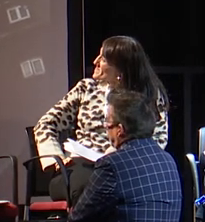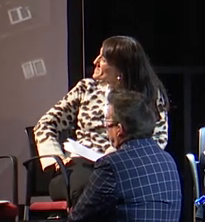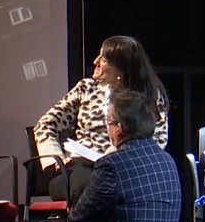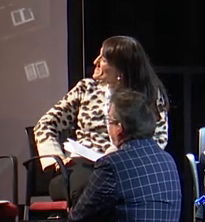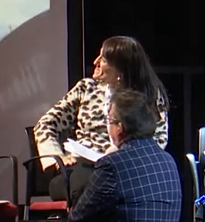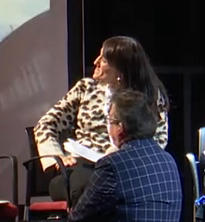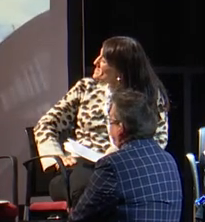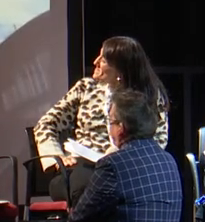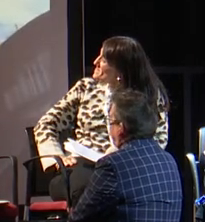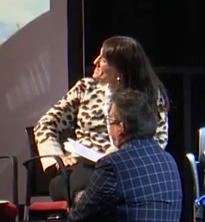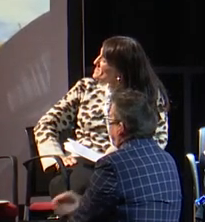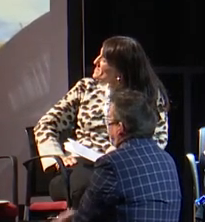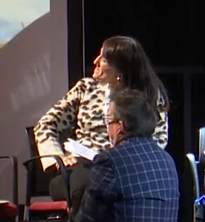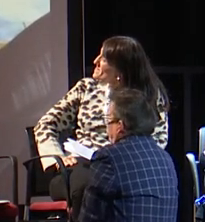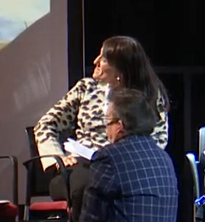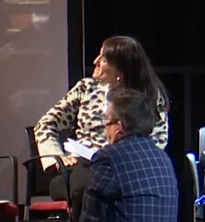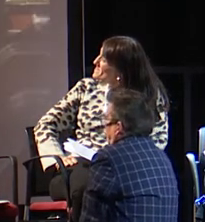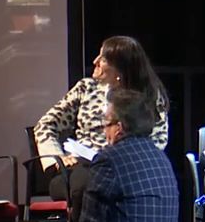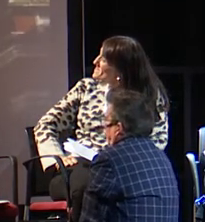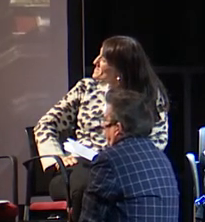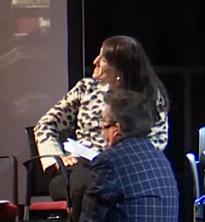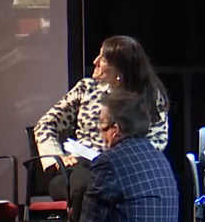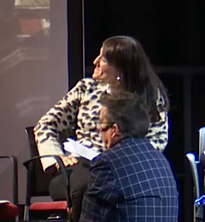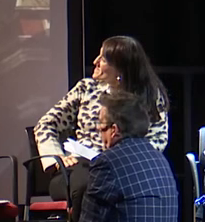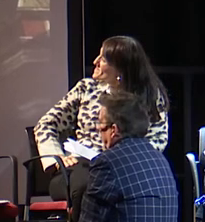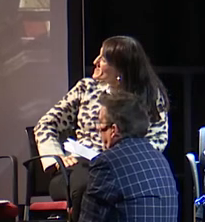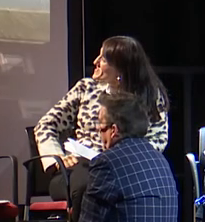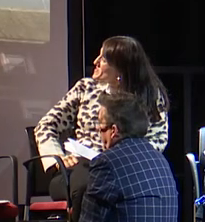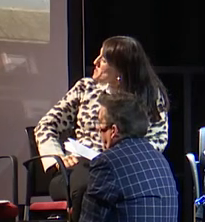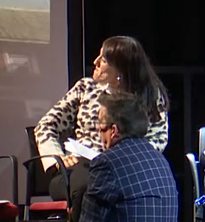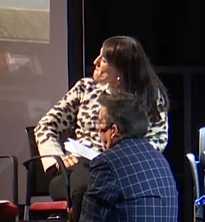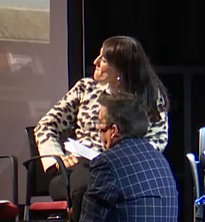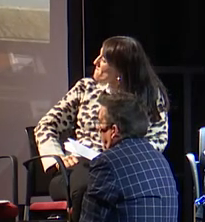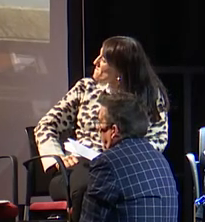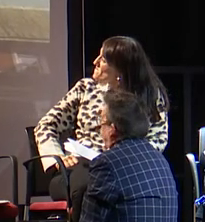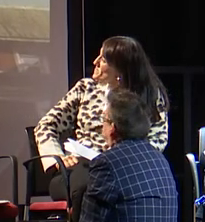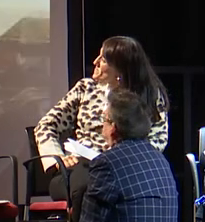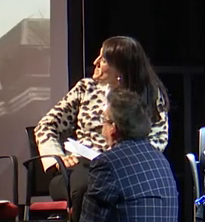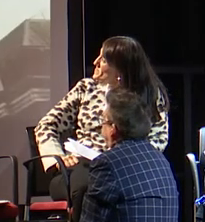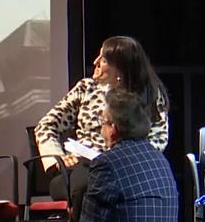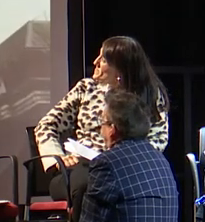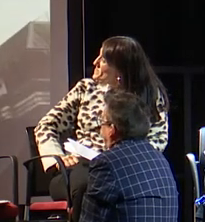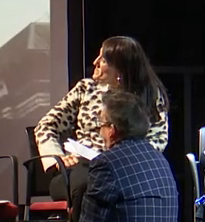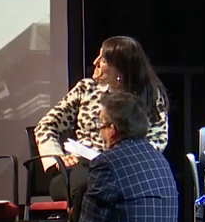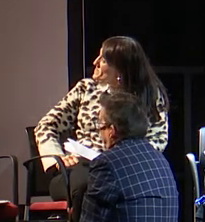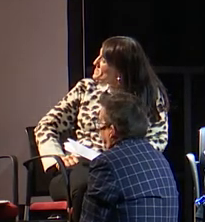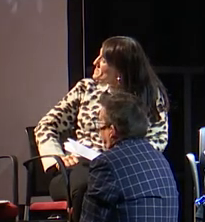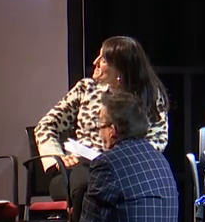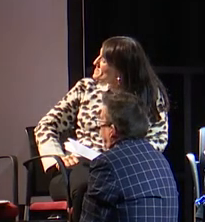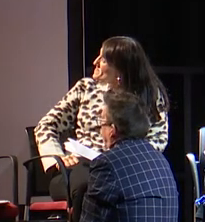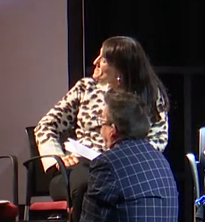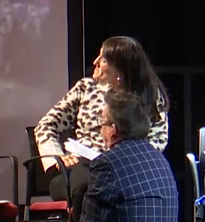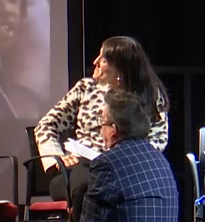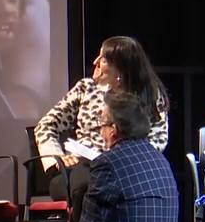And this becomes the spectacle. People stop to watch, they join in, they put themselves in the picture. People